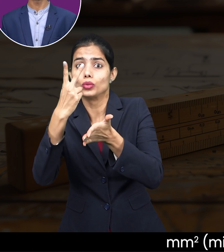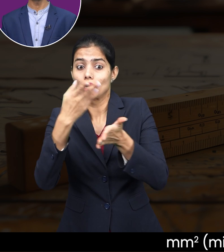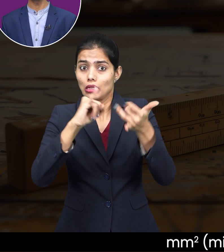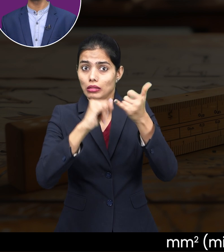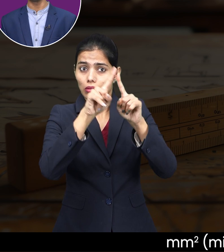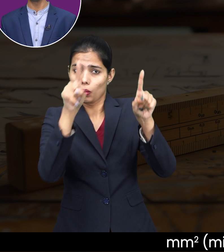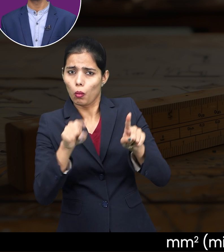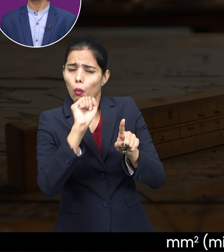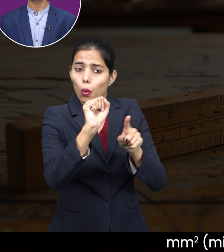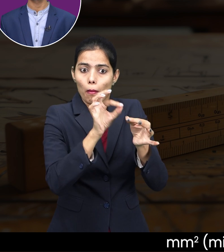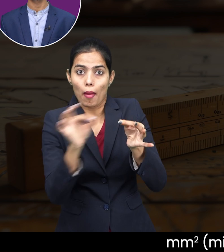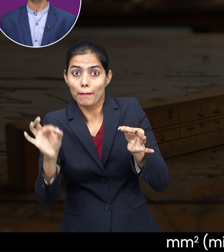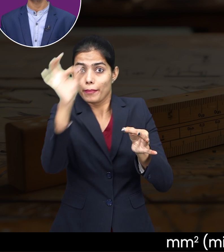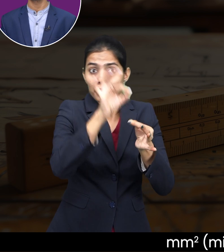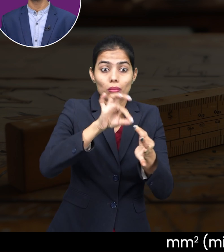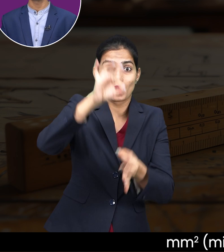millimeter square,